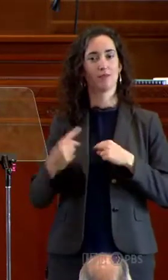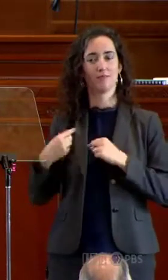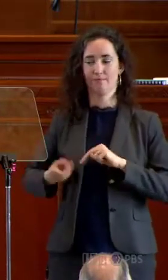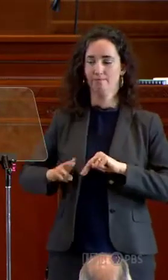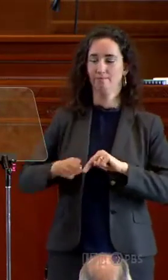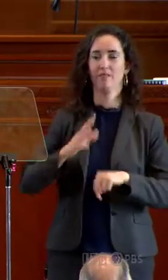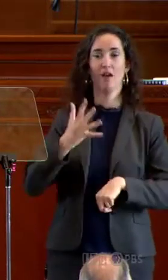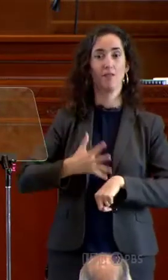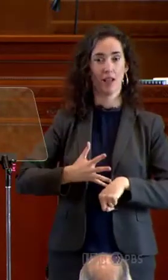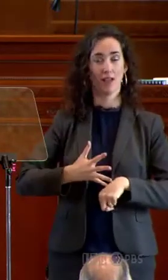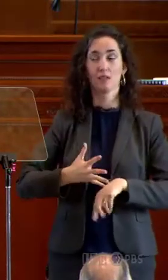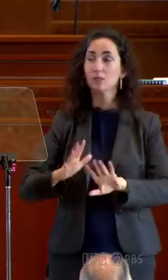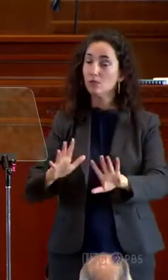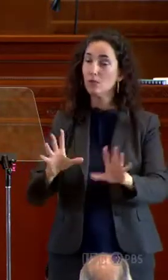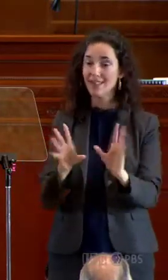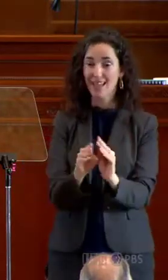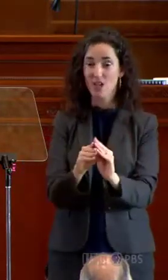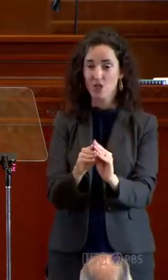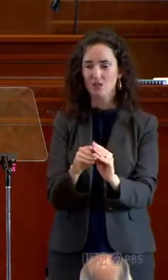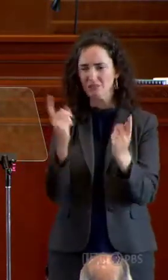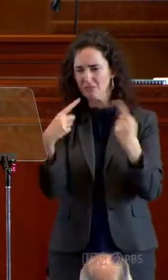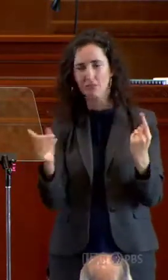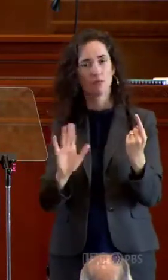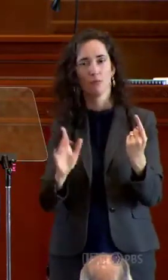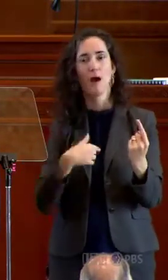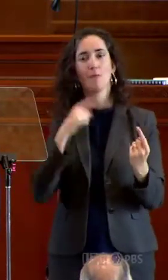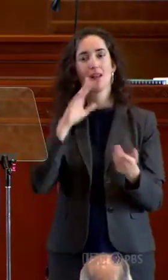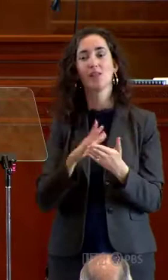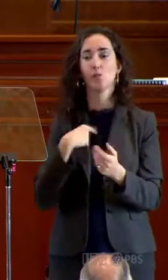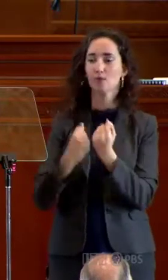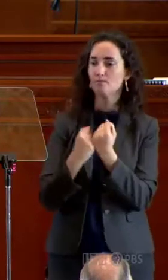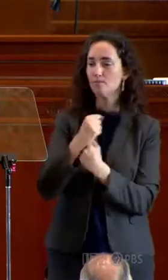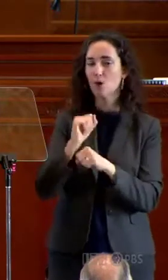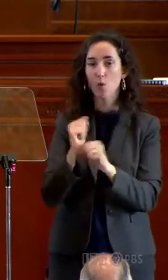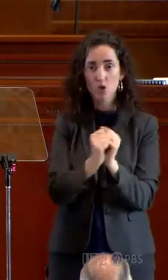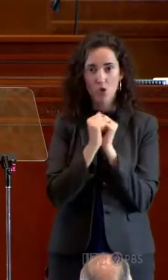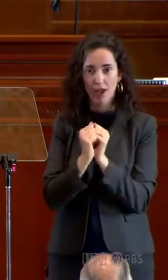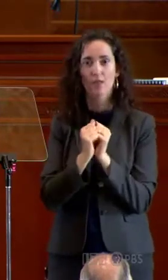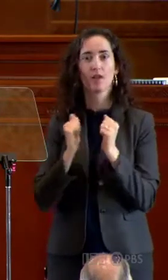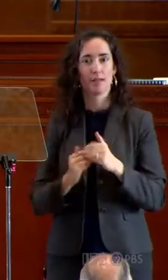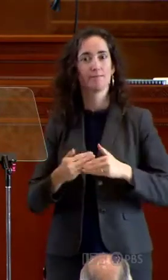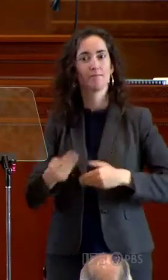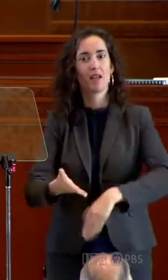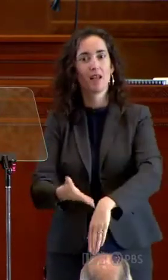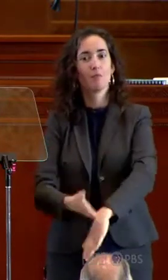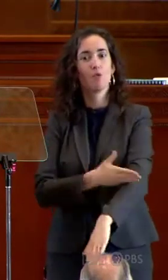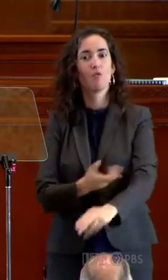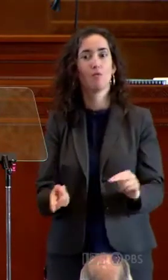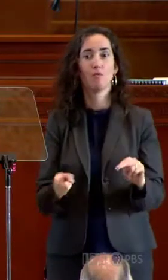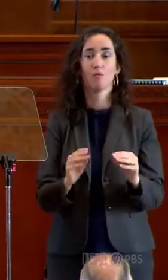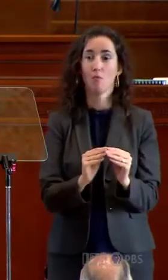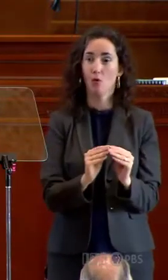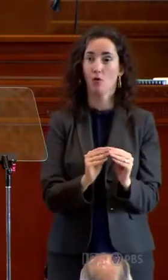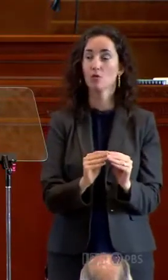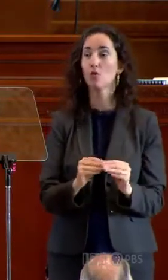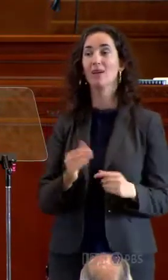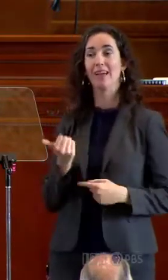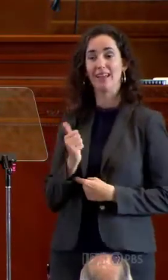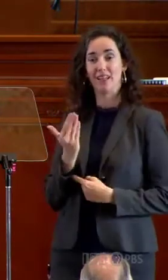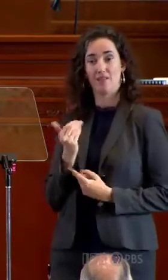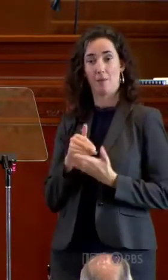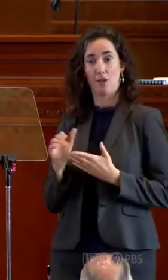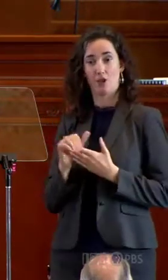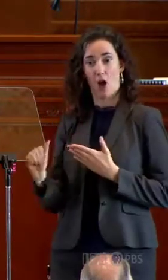working together during this session, we can do even better. And that's why I'm recommending that the first $50 million of any increase in the